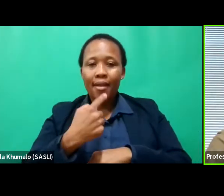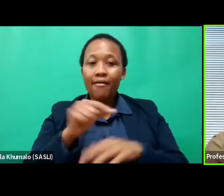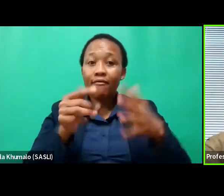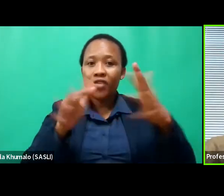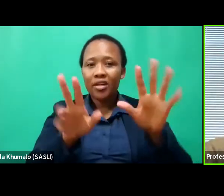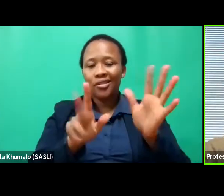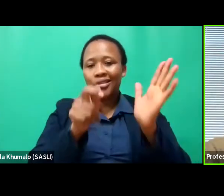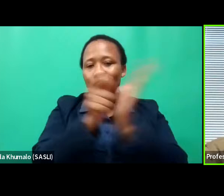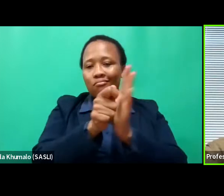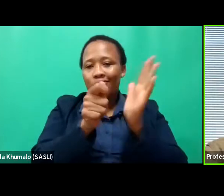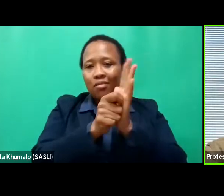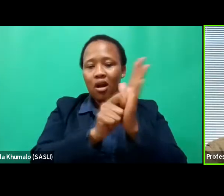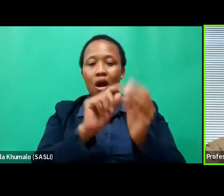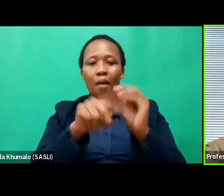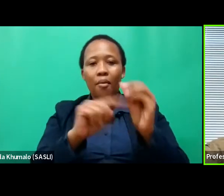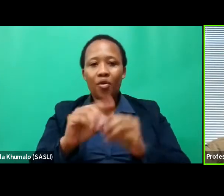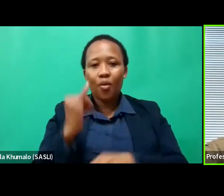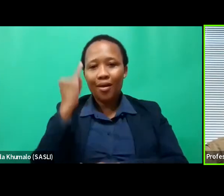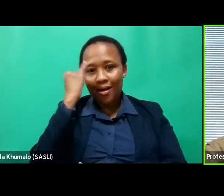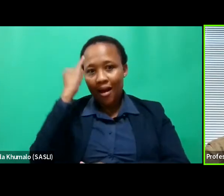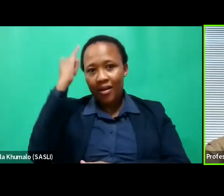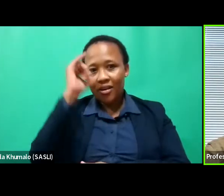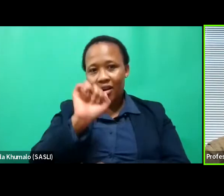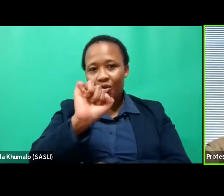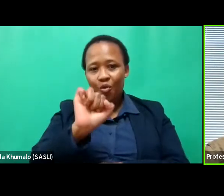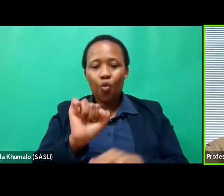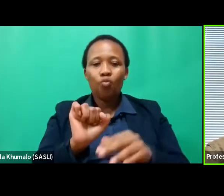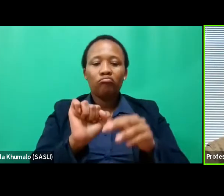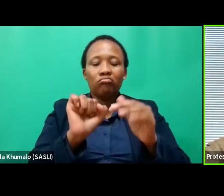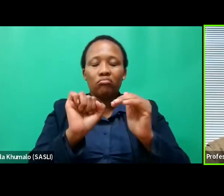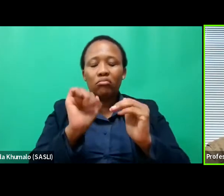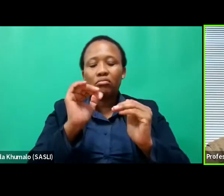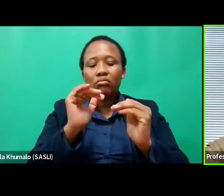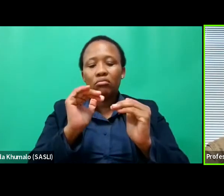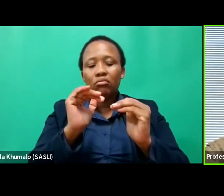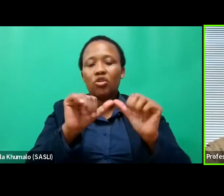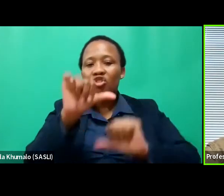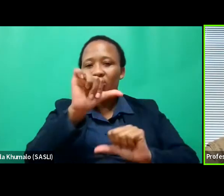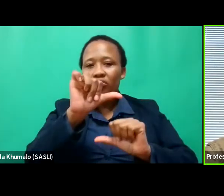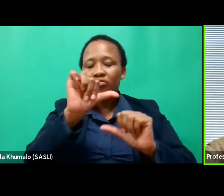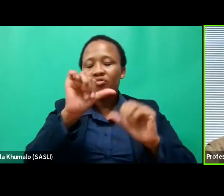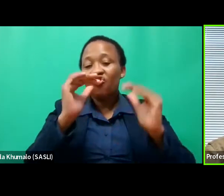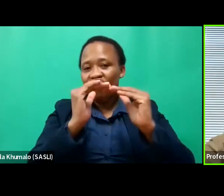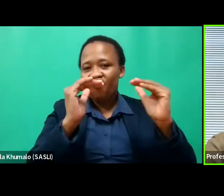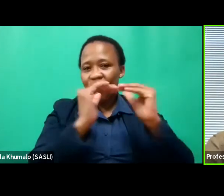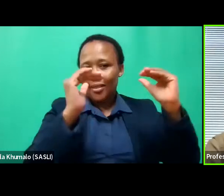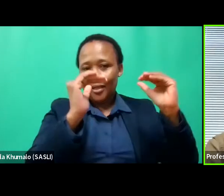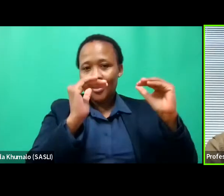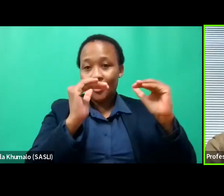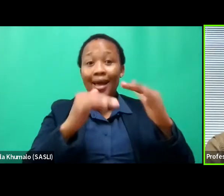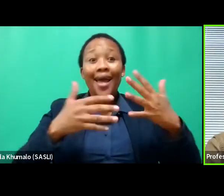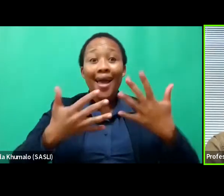the idea of justice and social justice theory. So